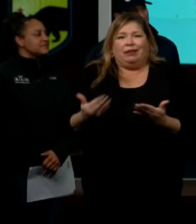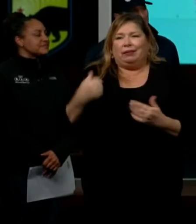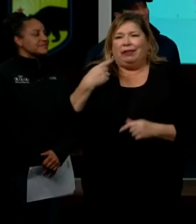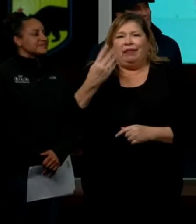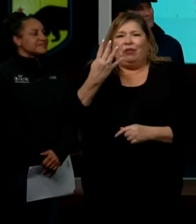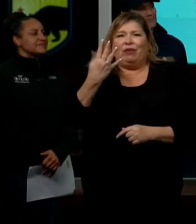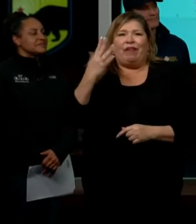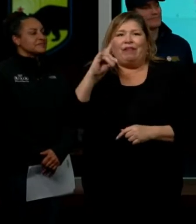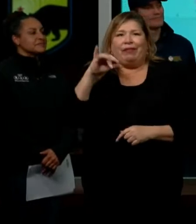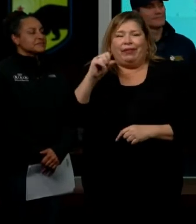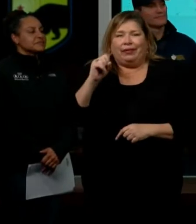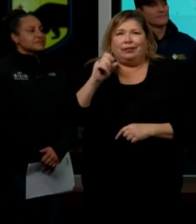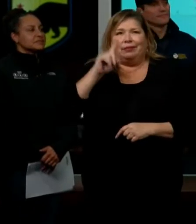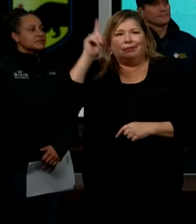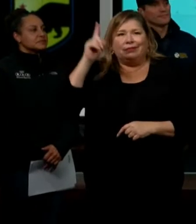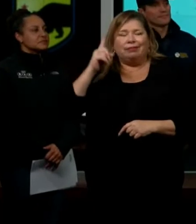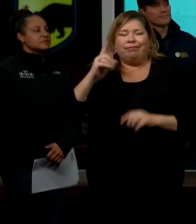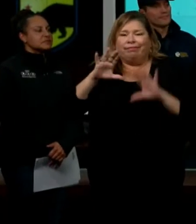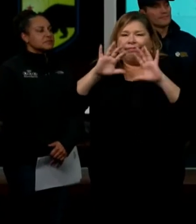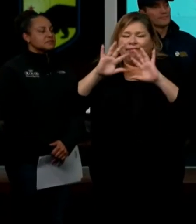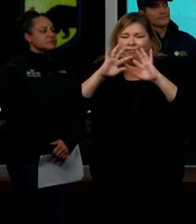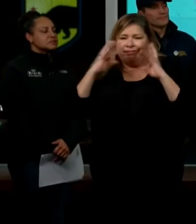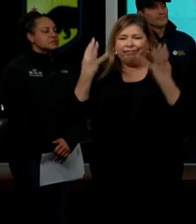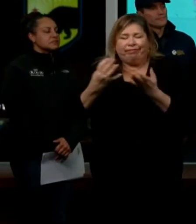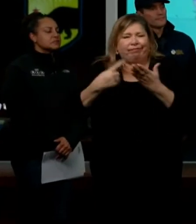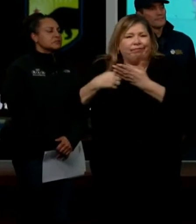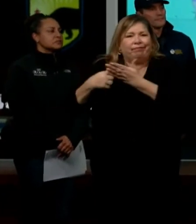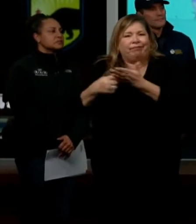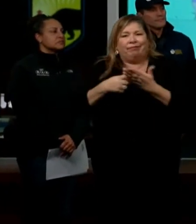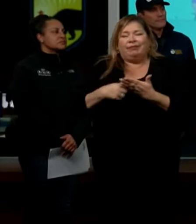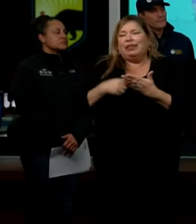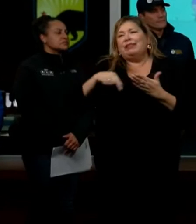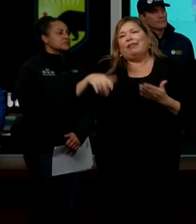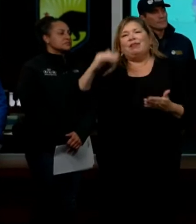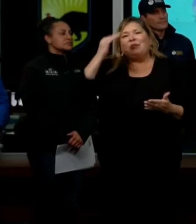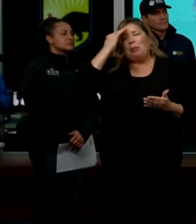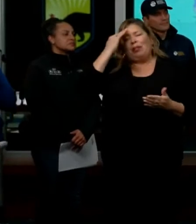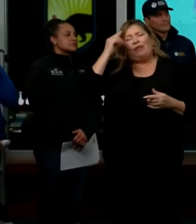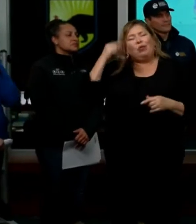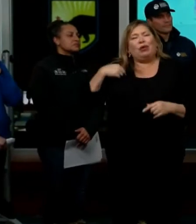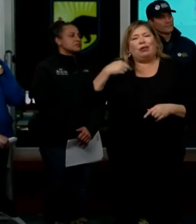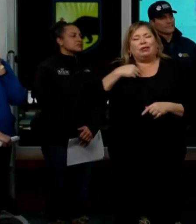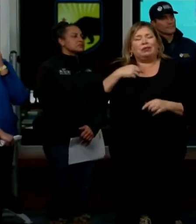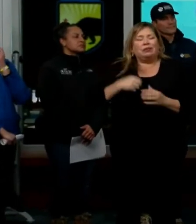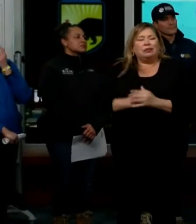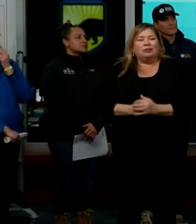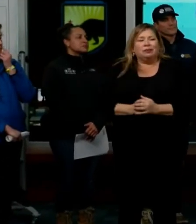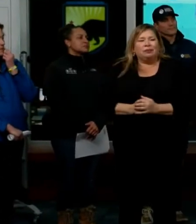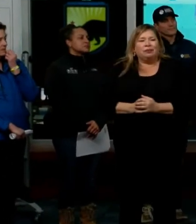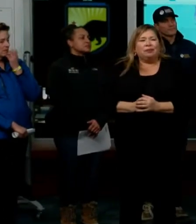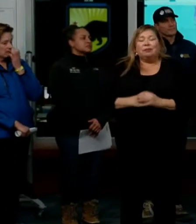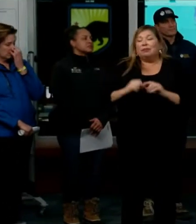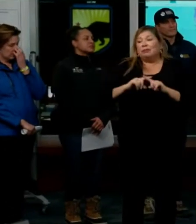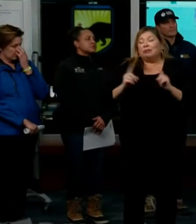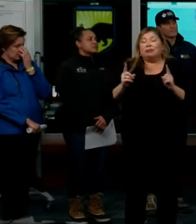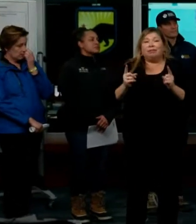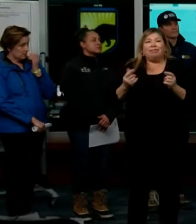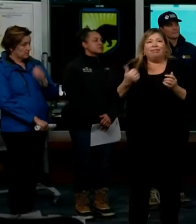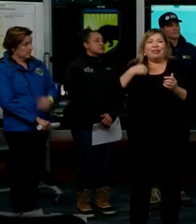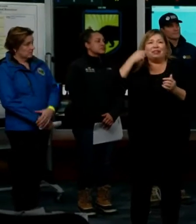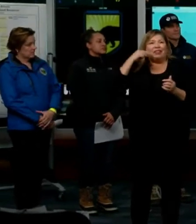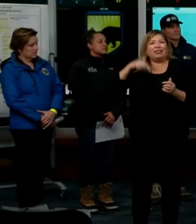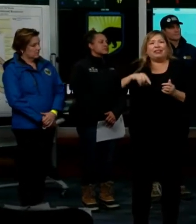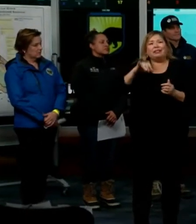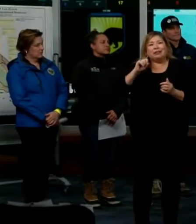5 days upstairs. And, this is a familiar place for all of us. But, this is, I think,